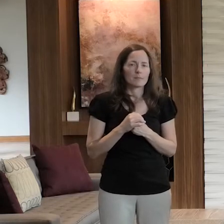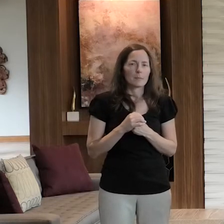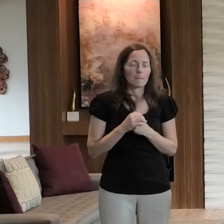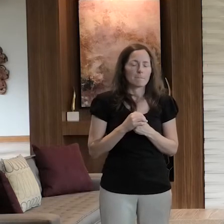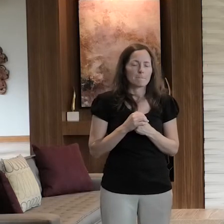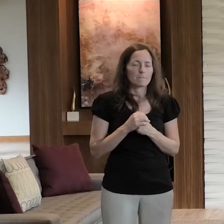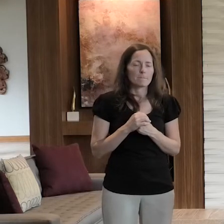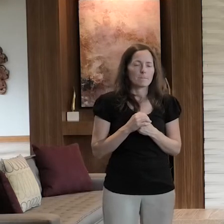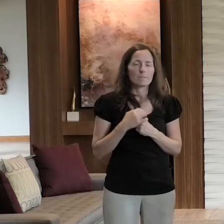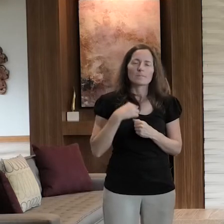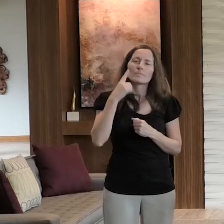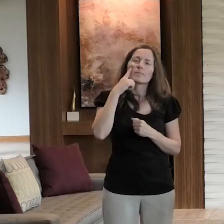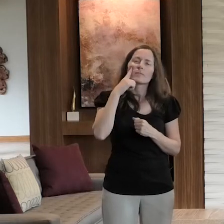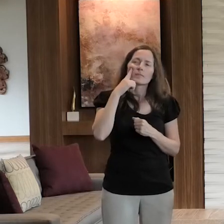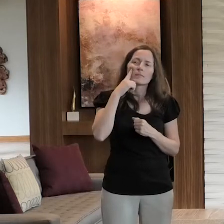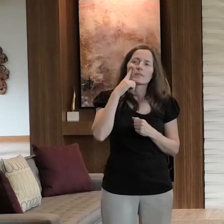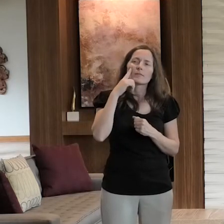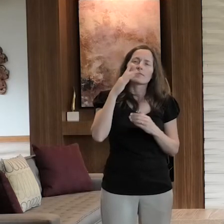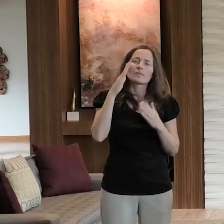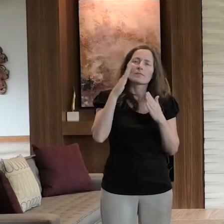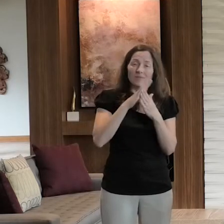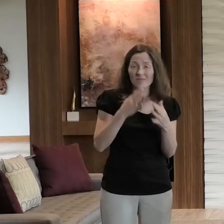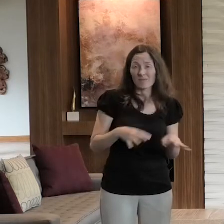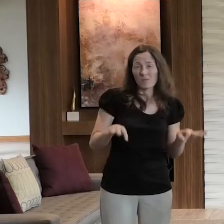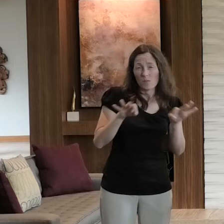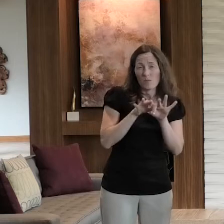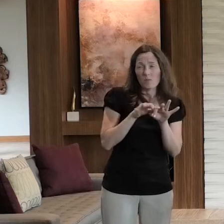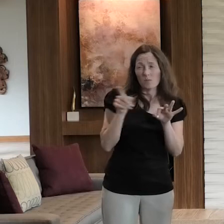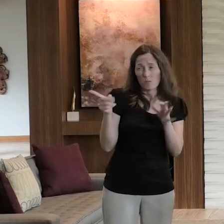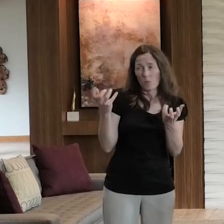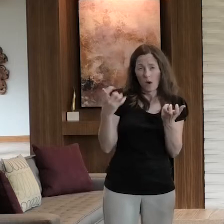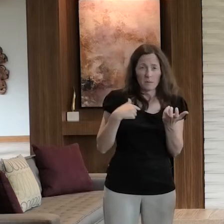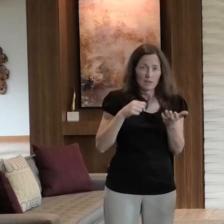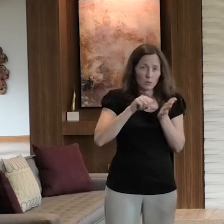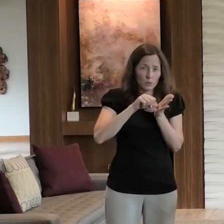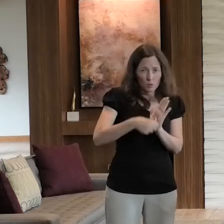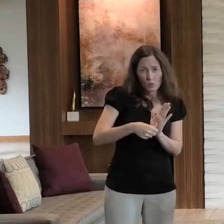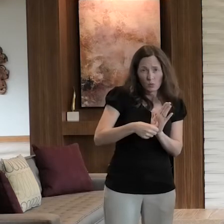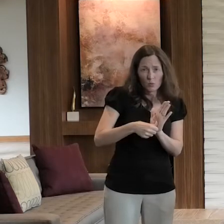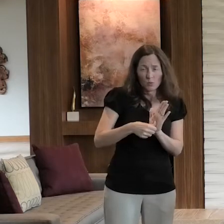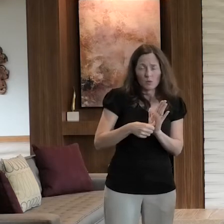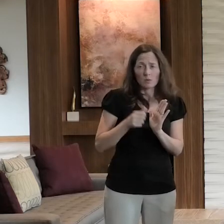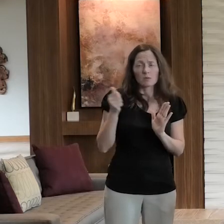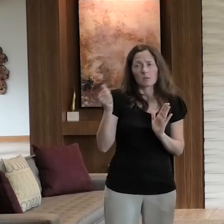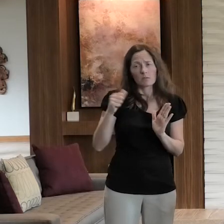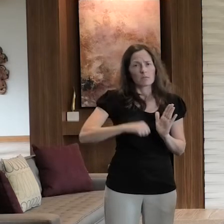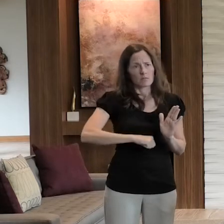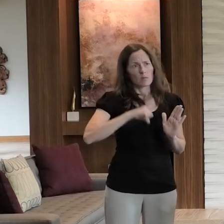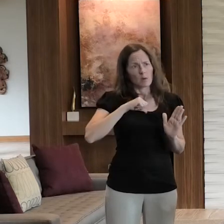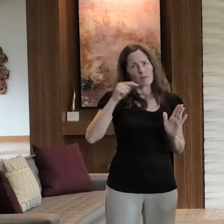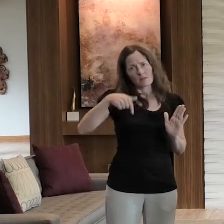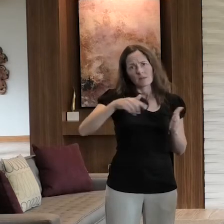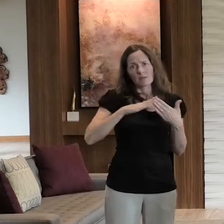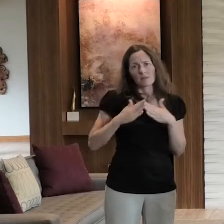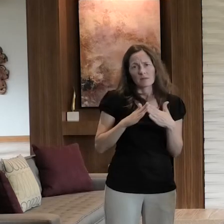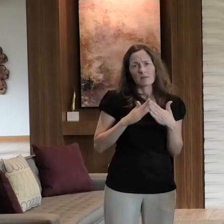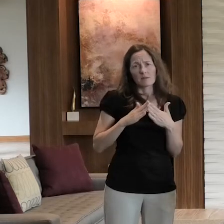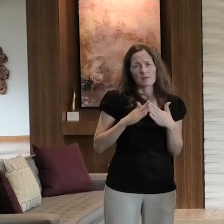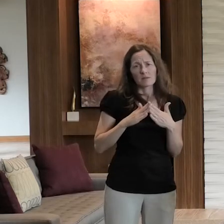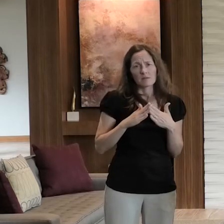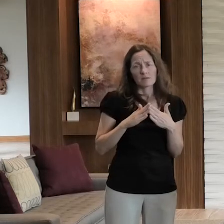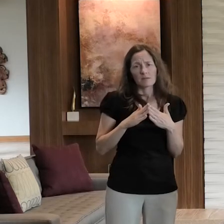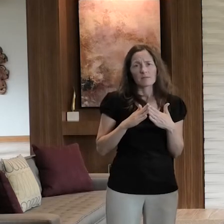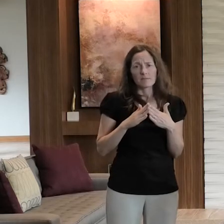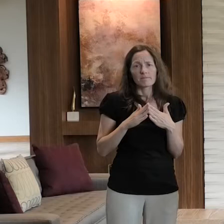I think the most important thing that he wants to say is the fact that he is proud of this community. He's proud of the work